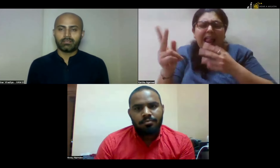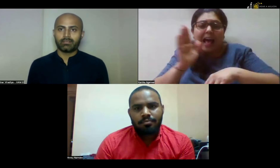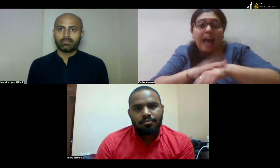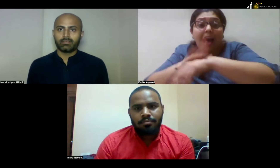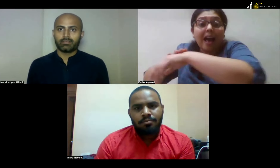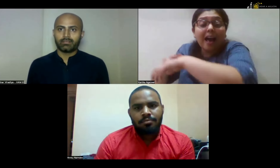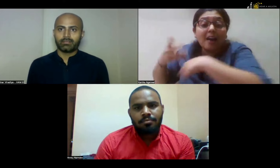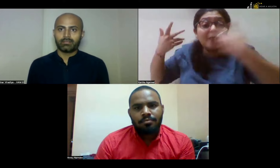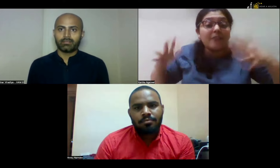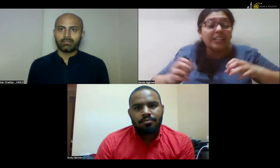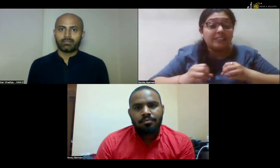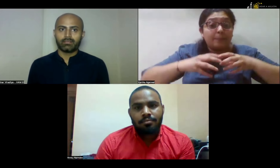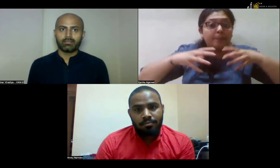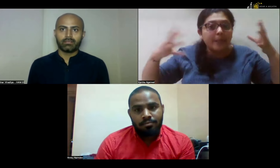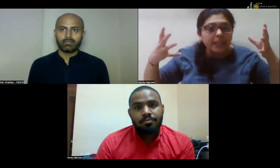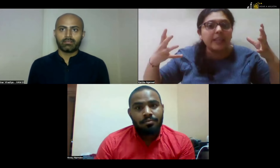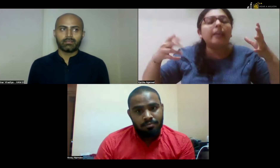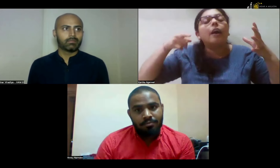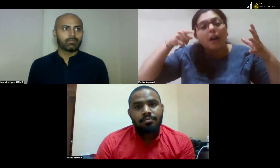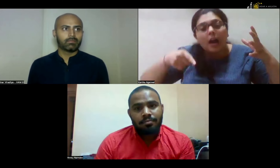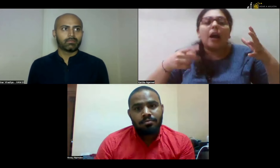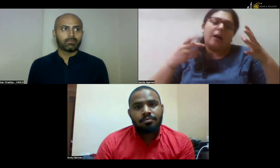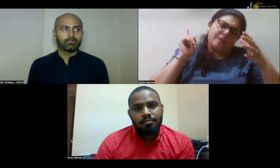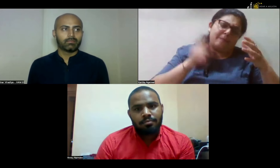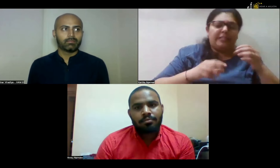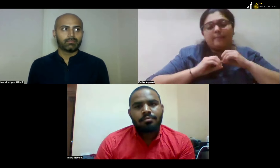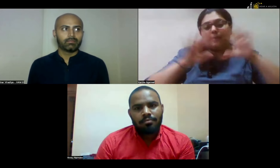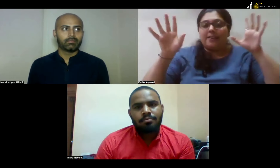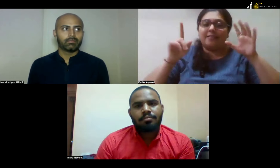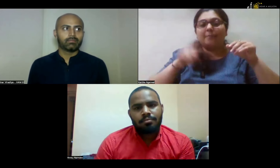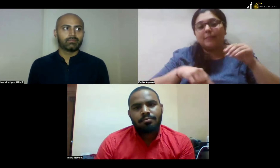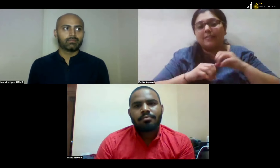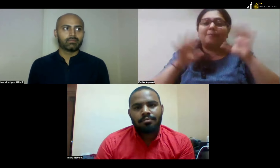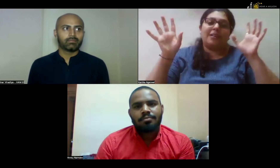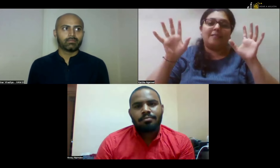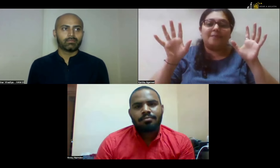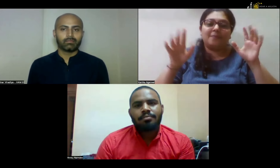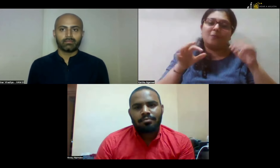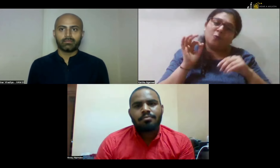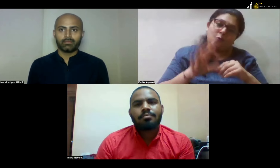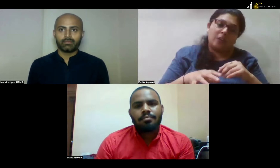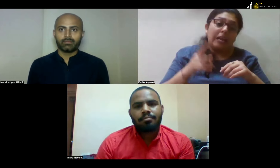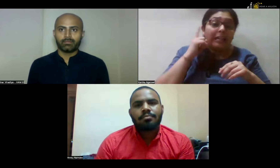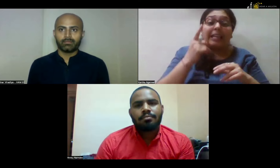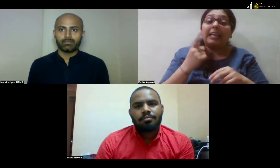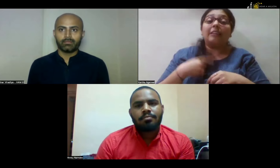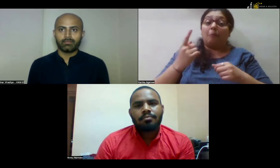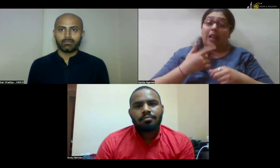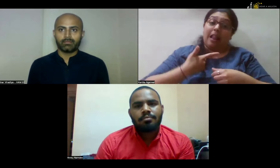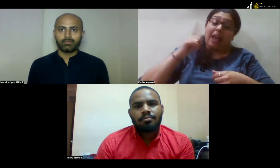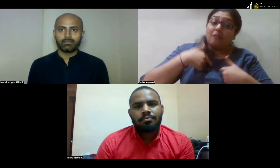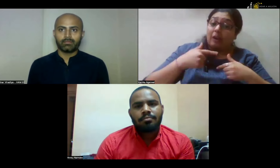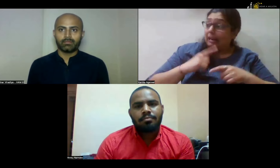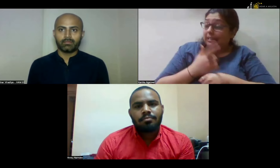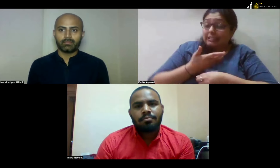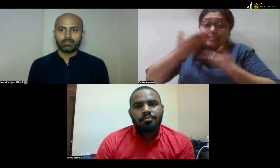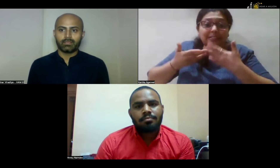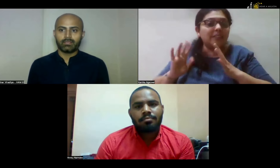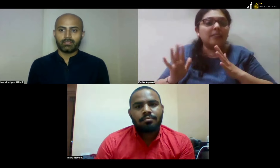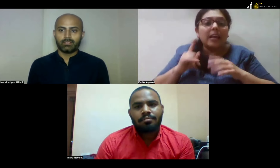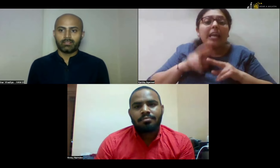we did the record sessions and other things as well. So when we are done with a lot of workshops and all, when we have a great experience, then we would